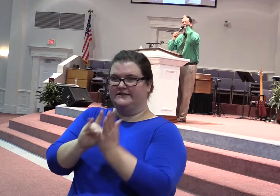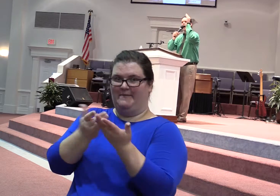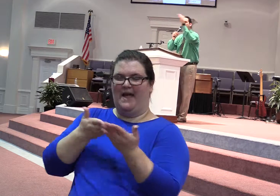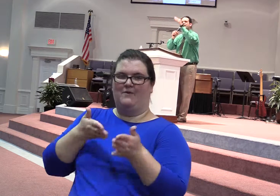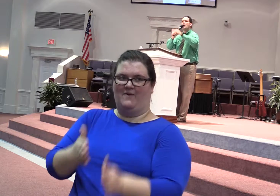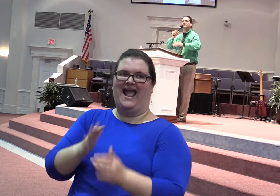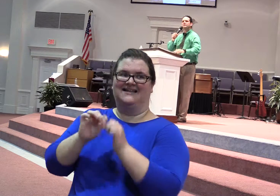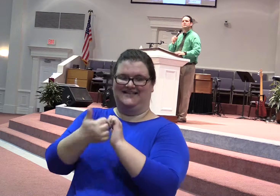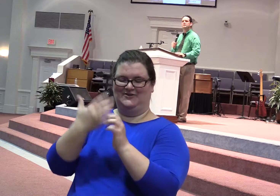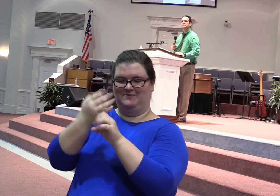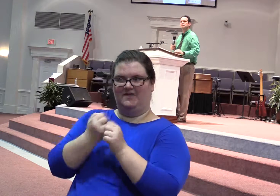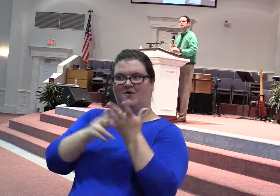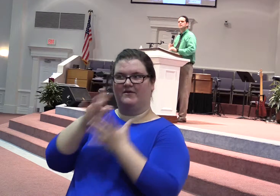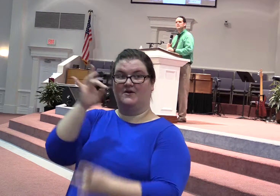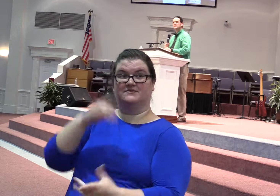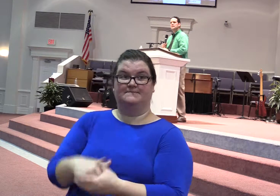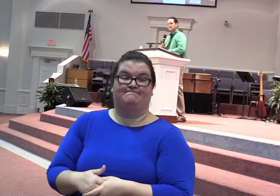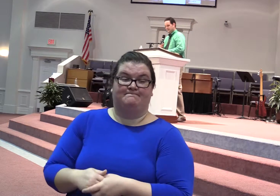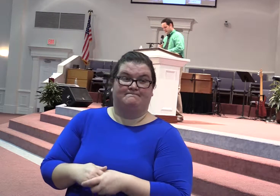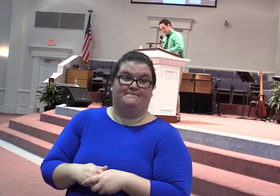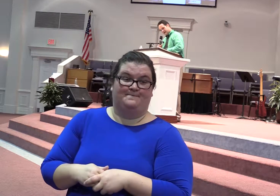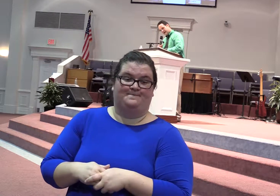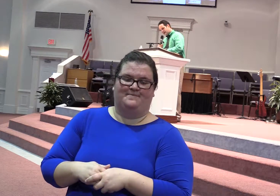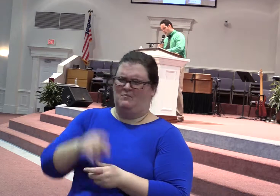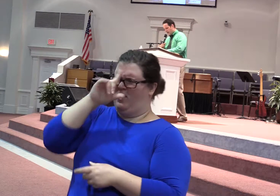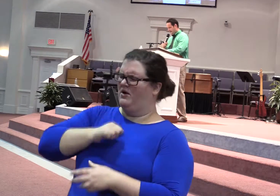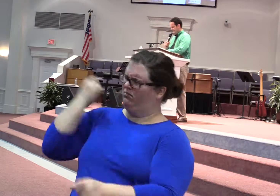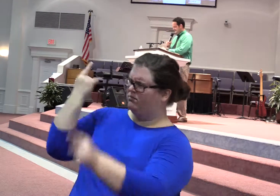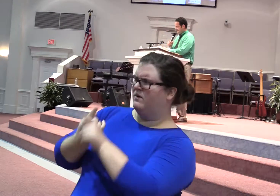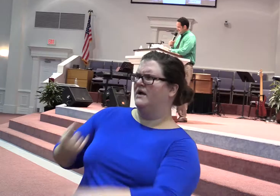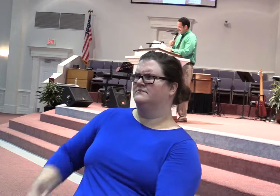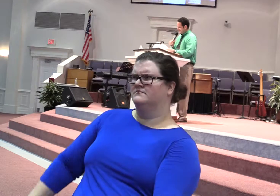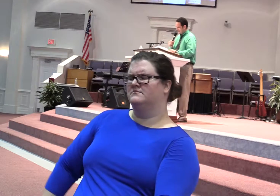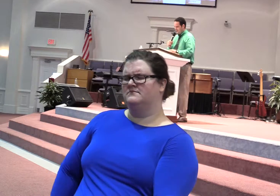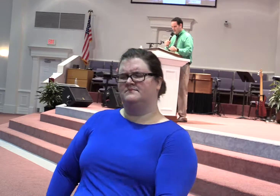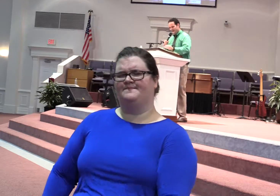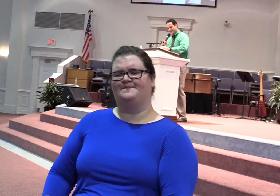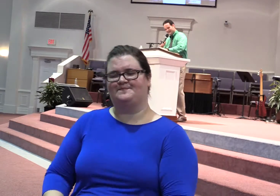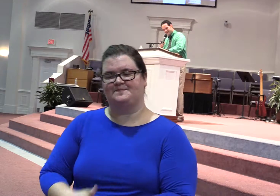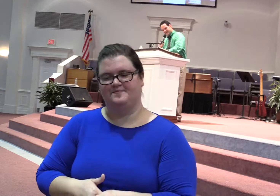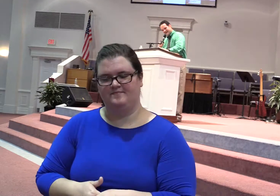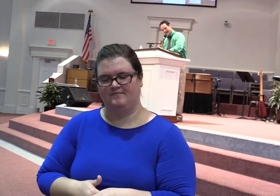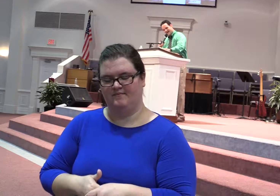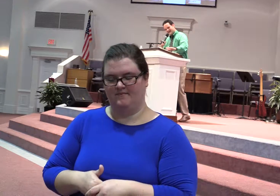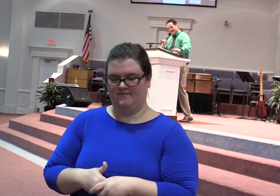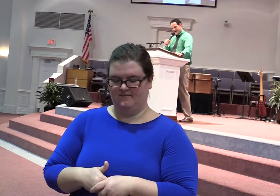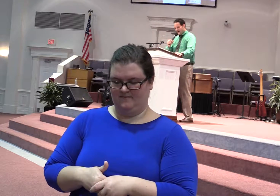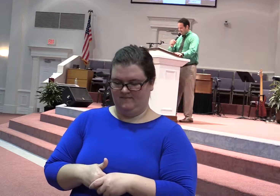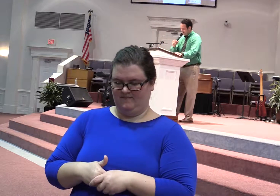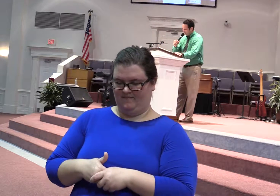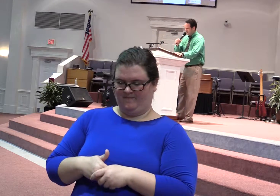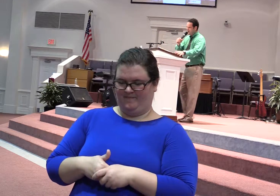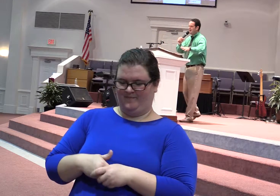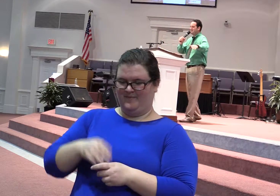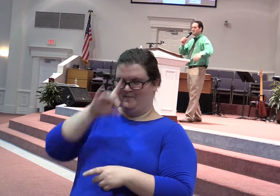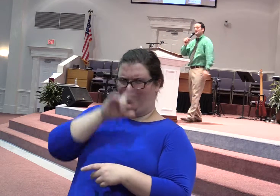you get the Holy Ghost. That's right. Hallelujah. Hallelujah. And in